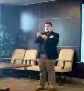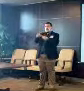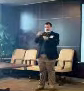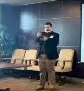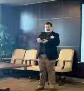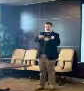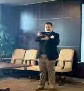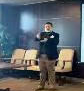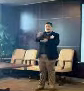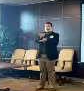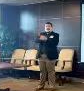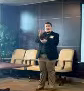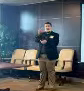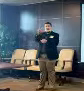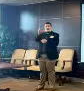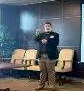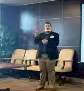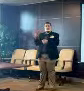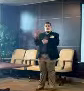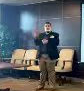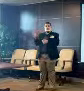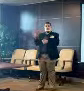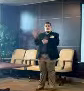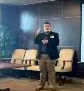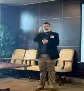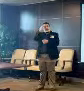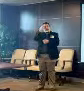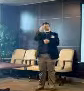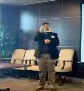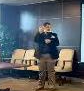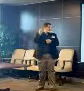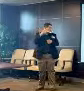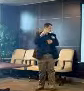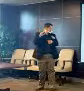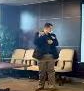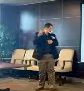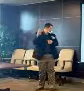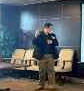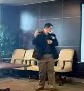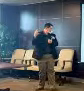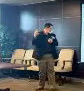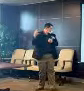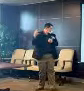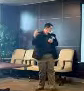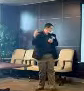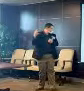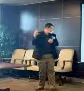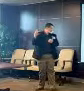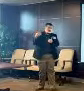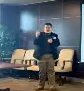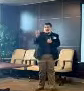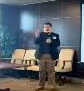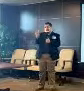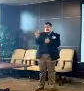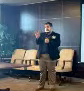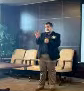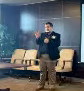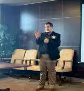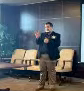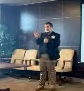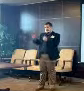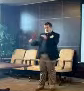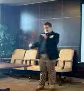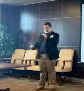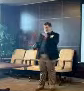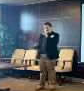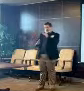administered at 204. And you can see back July 4th, that week we gave 8 doses